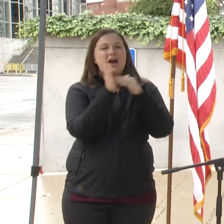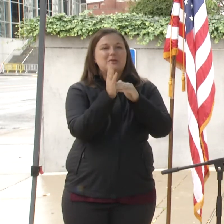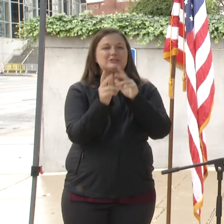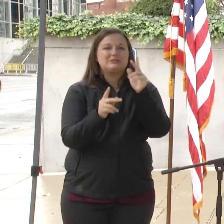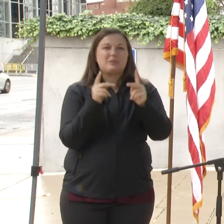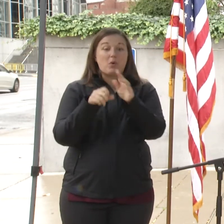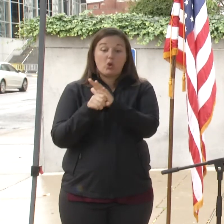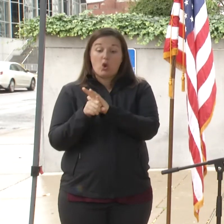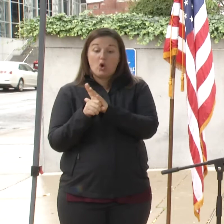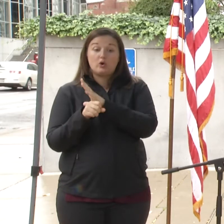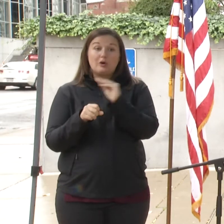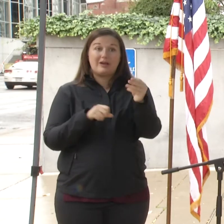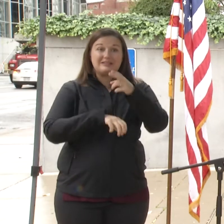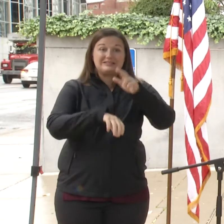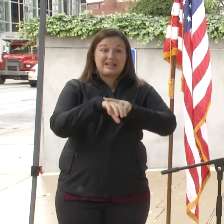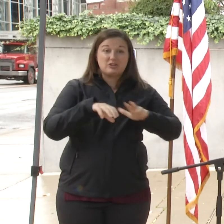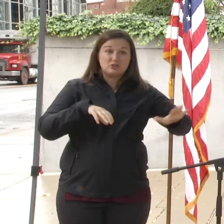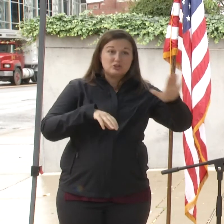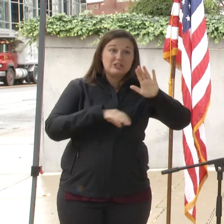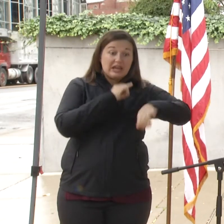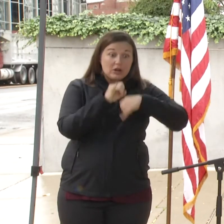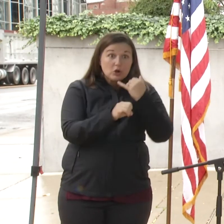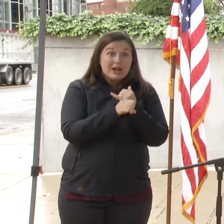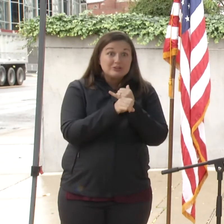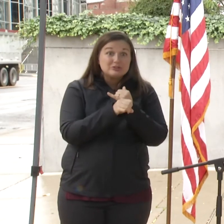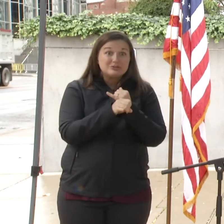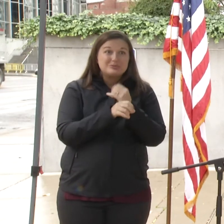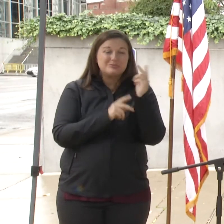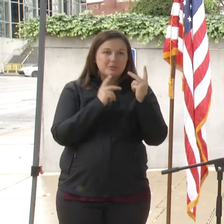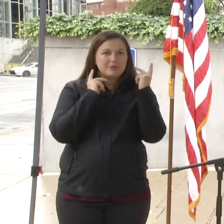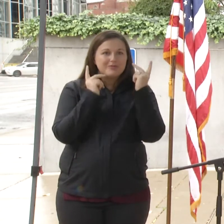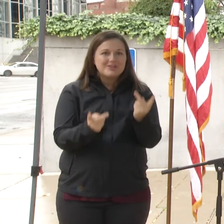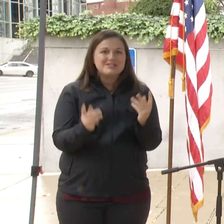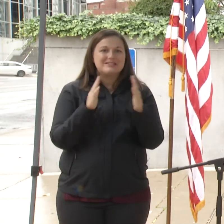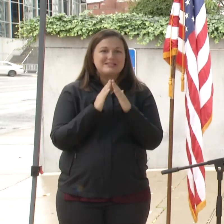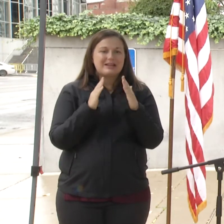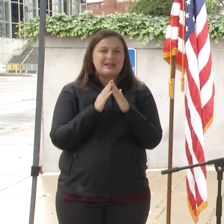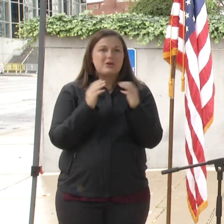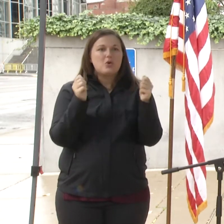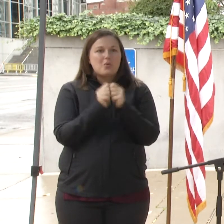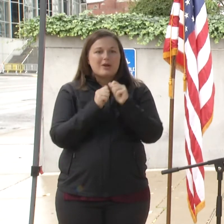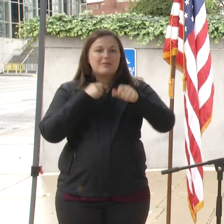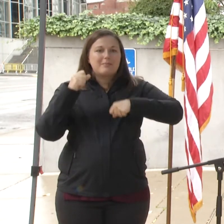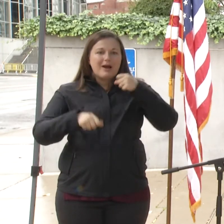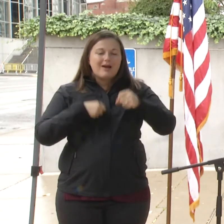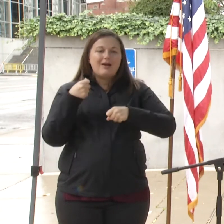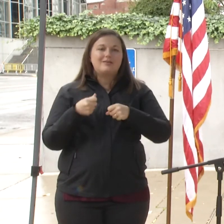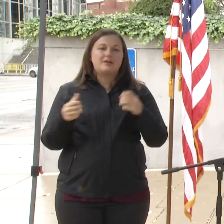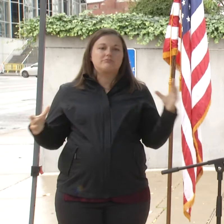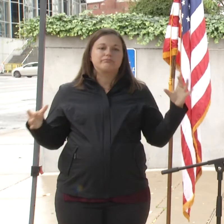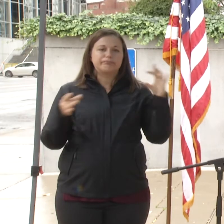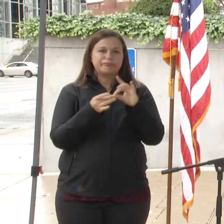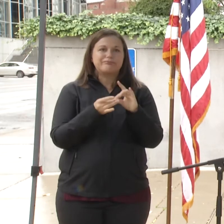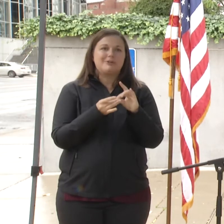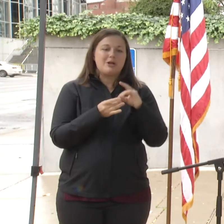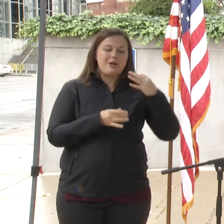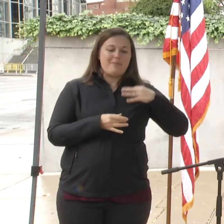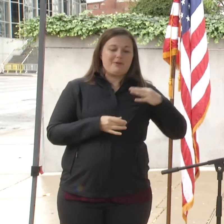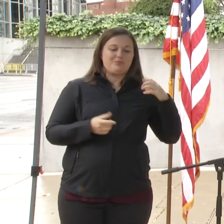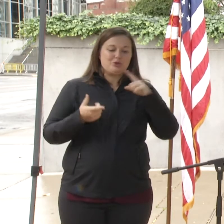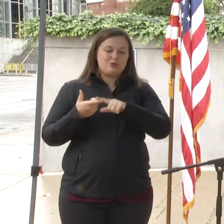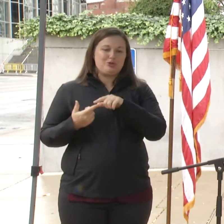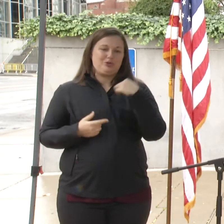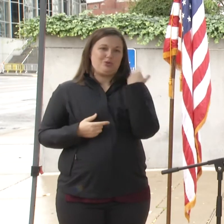both locally and nationally and internationally, that visit our city by bike to connect all the way to DC and